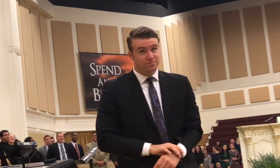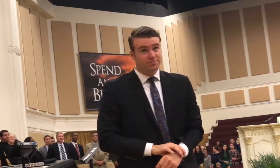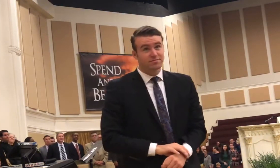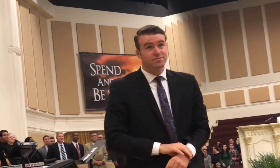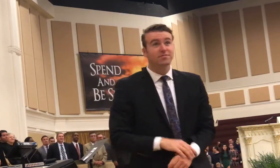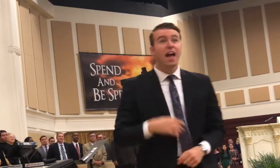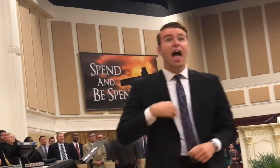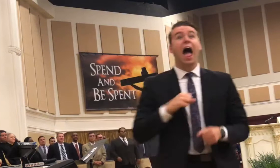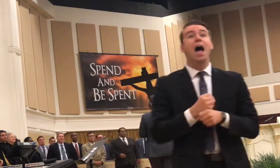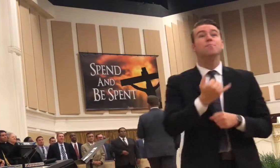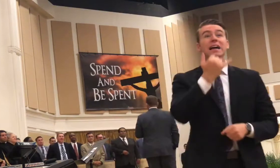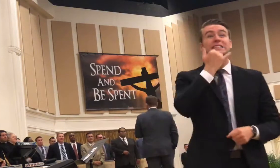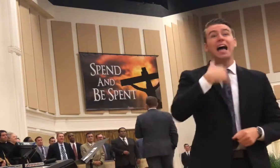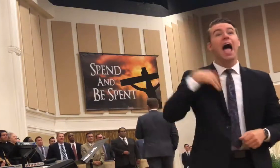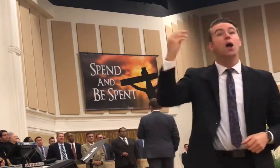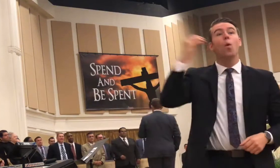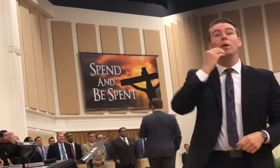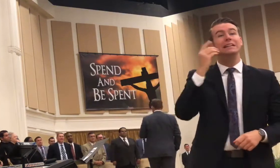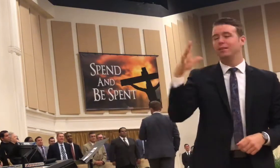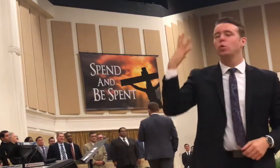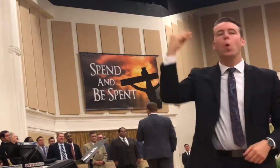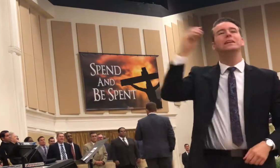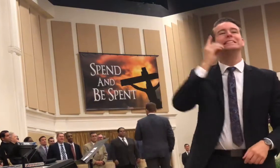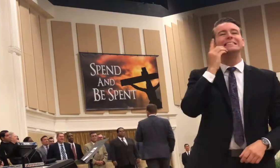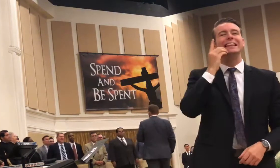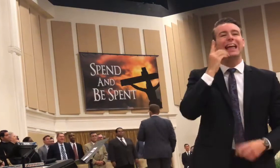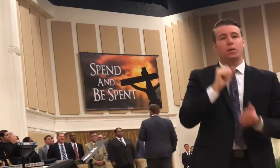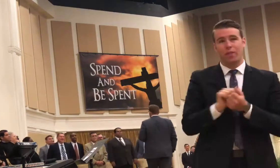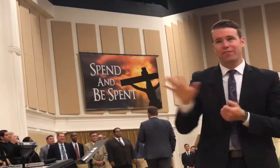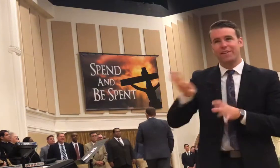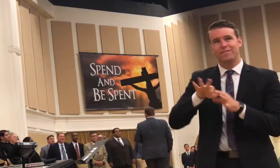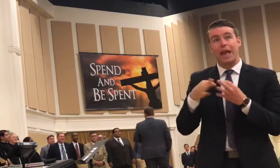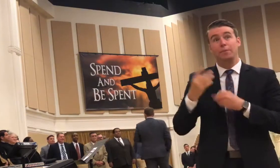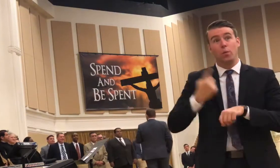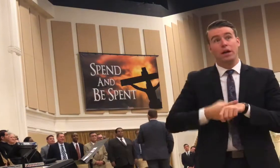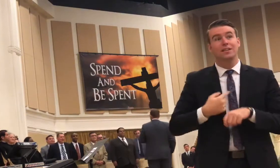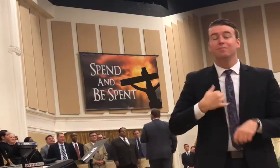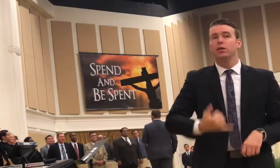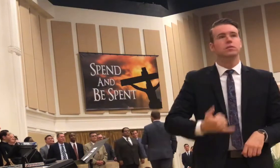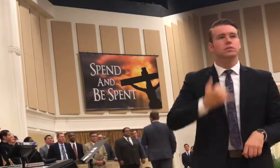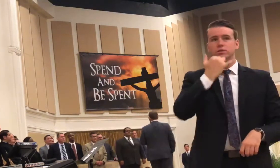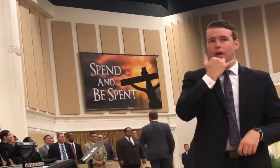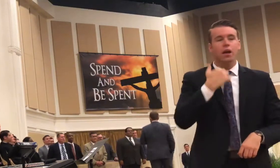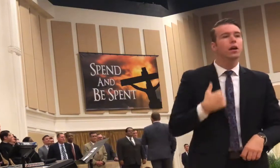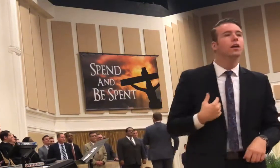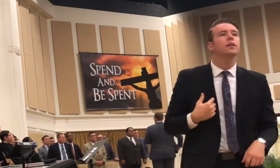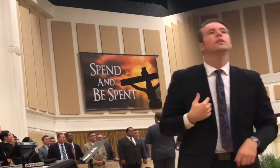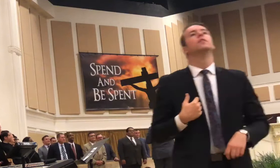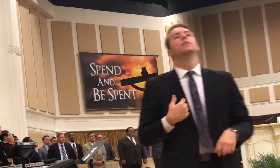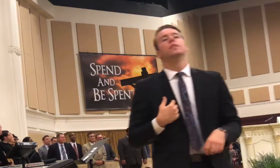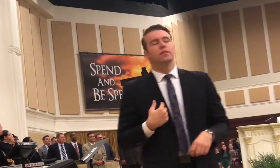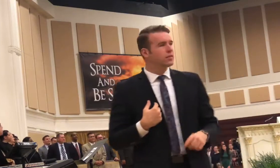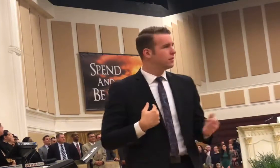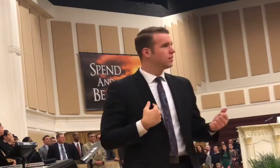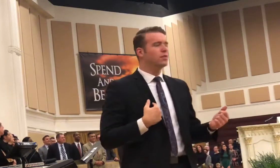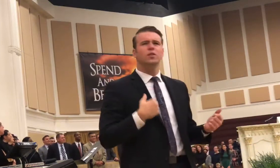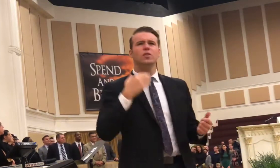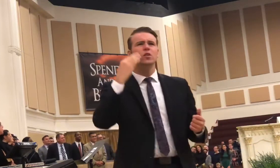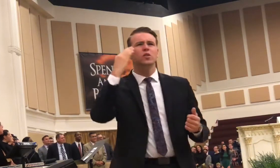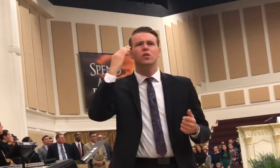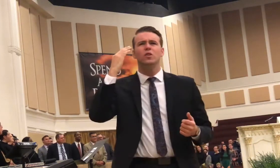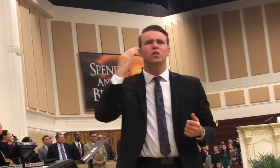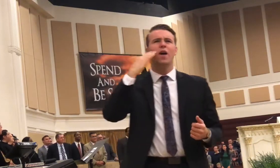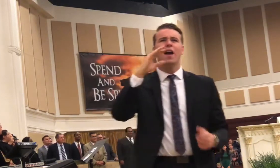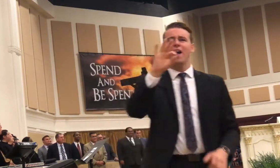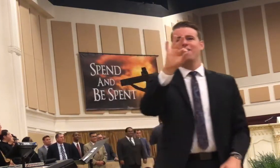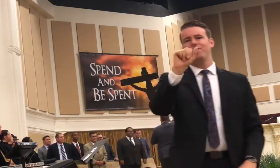I made the mistake of going to Disneyland with about three of the brothers one time. And we have been sitting at, you know, out there front, remember old